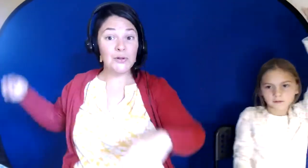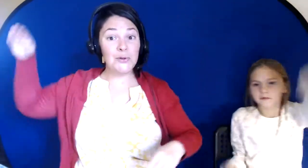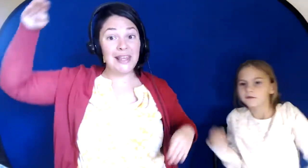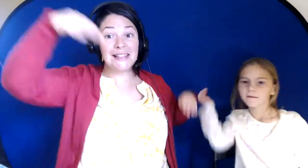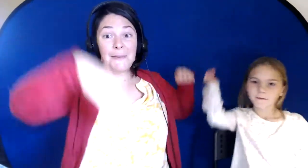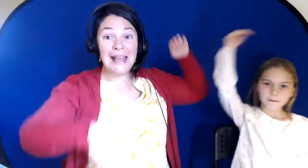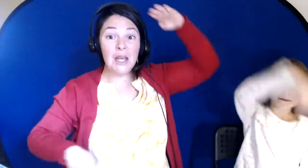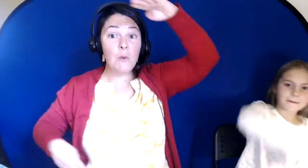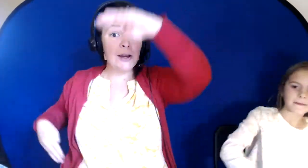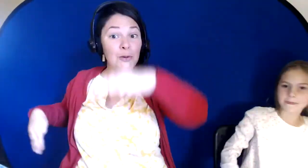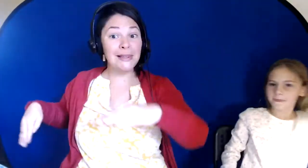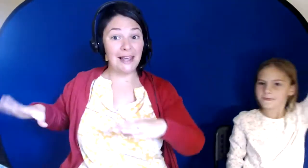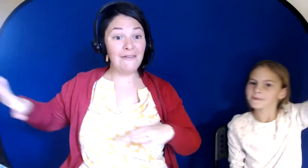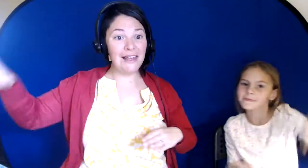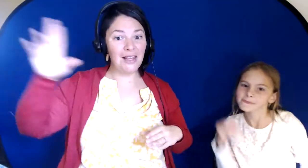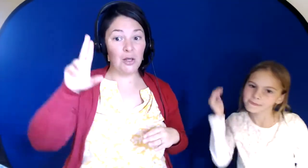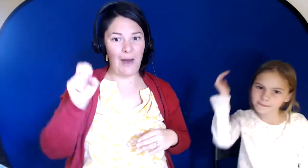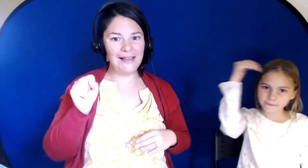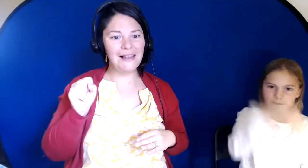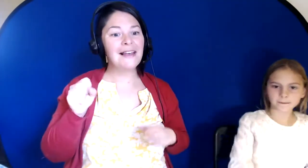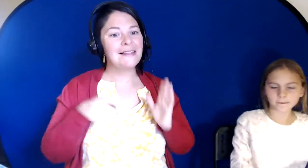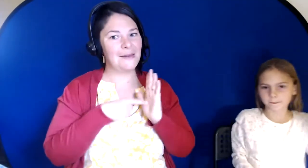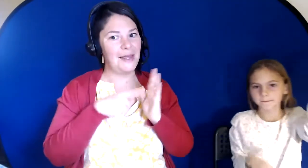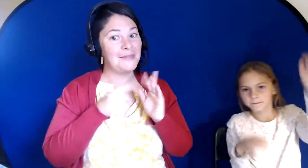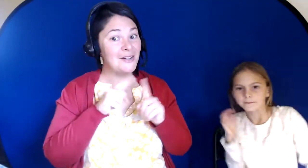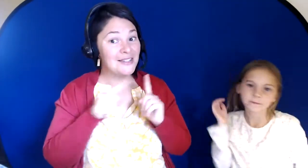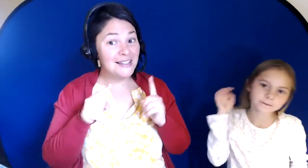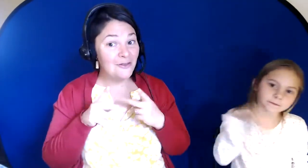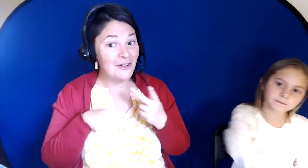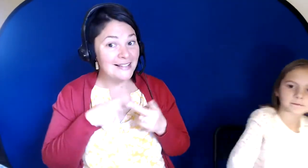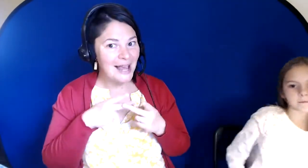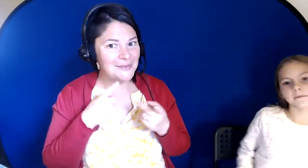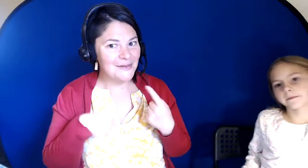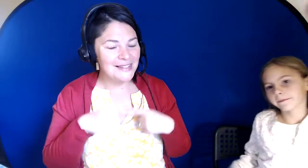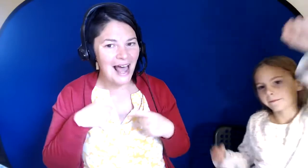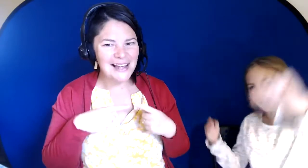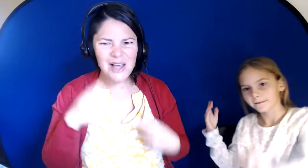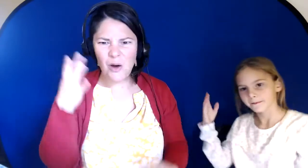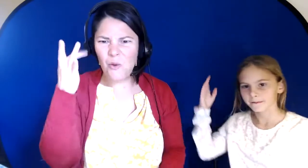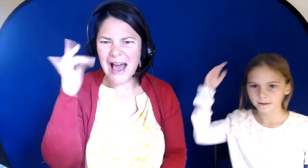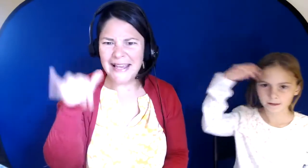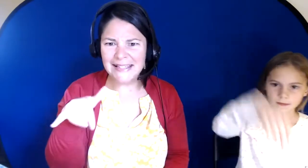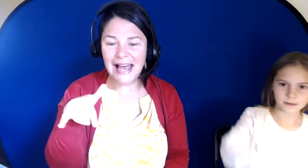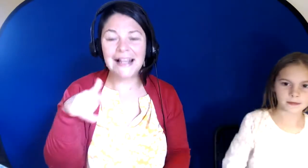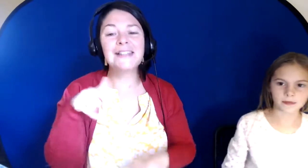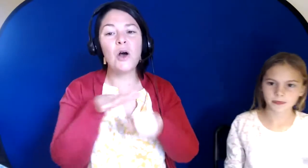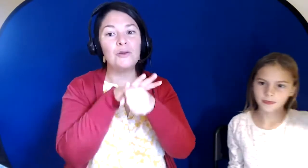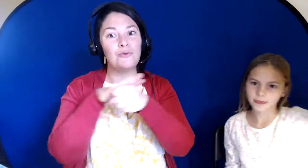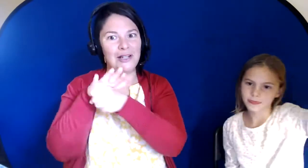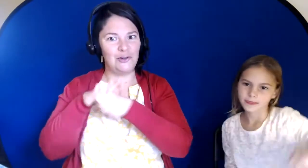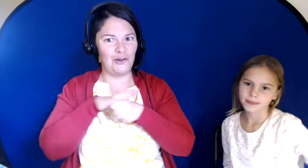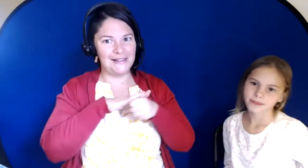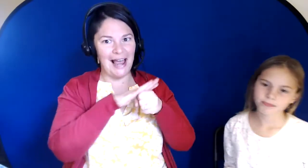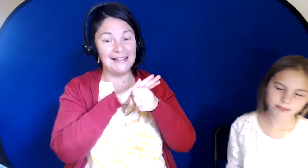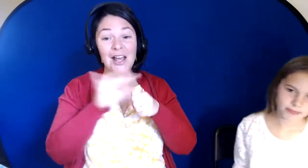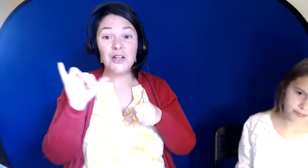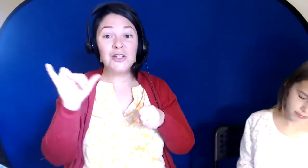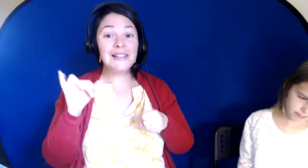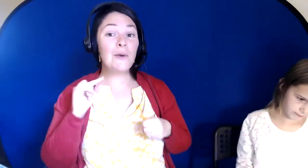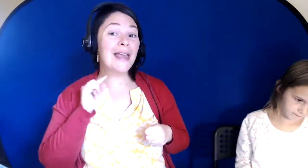this. Depending where you live in the US, sometimes there's different types of signs. Why is that? It's called regional signs. Just like we have